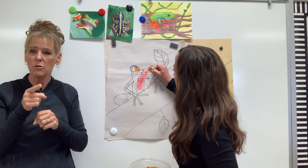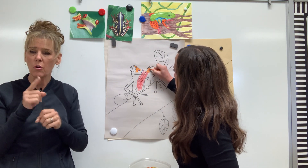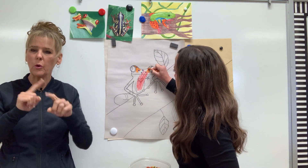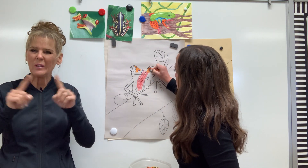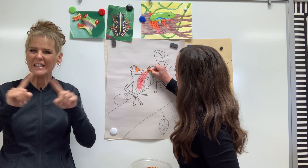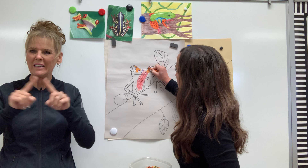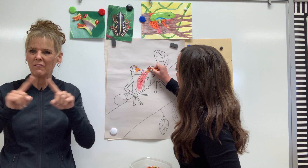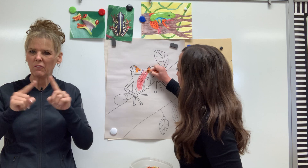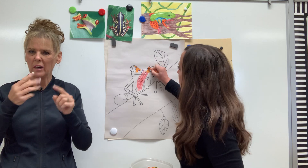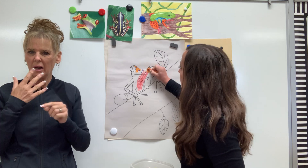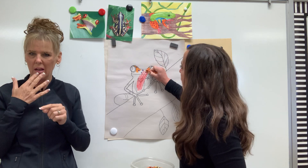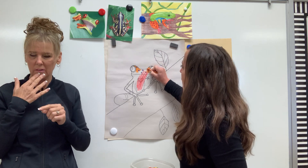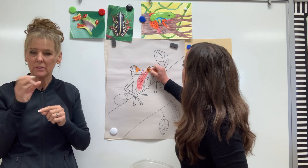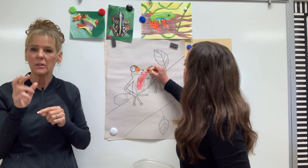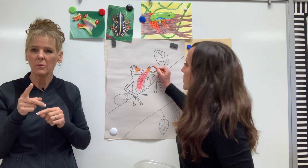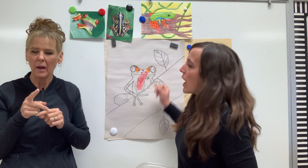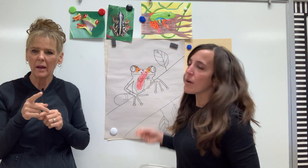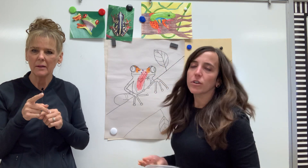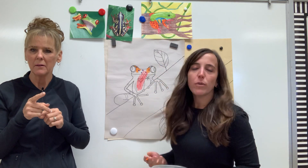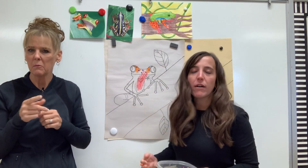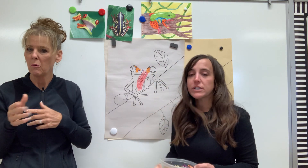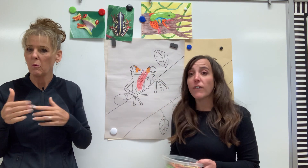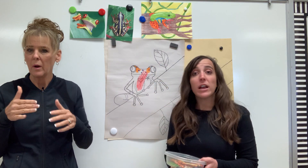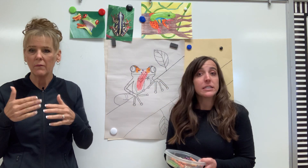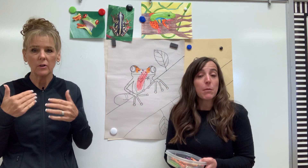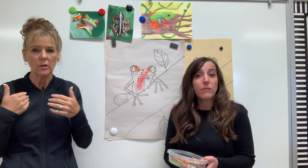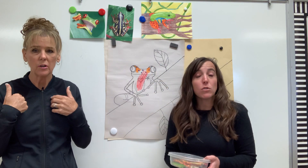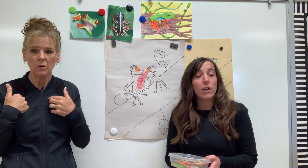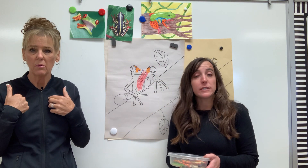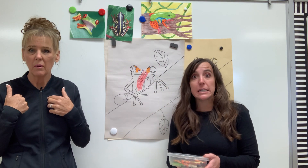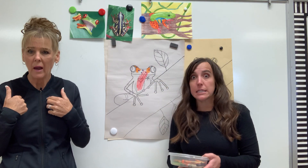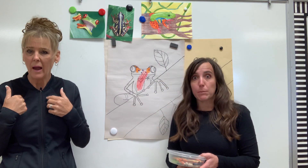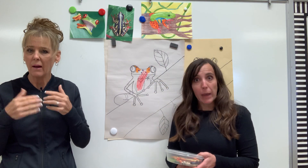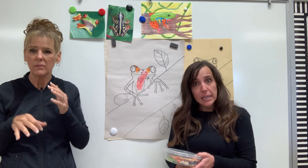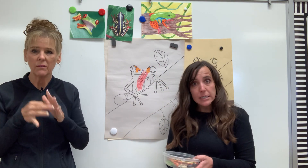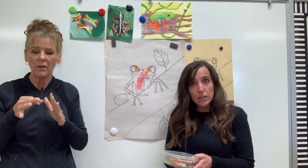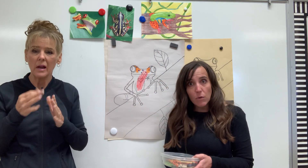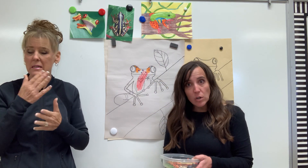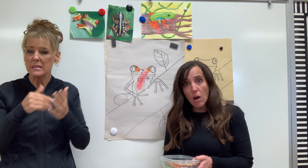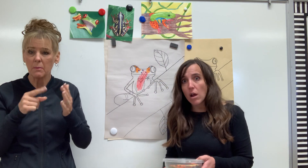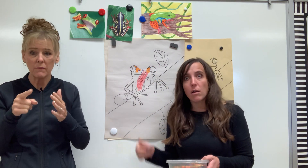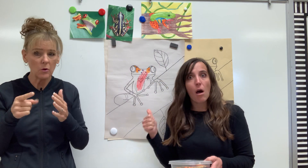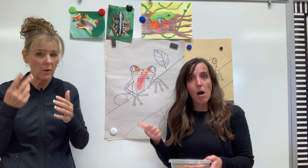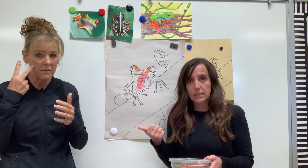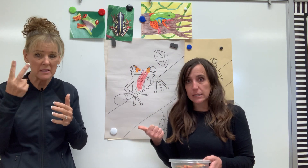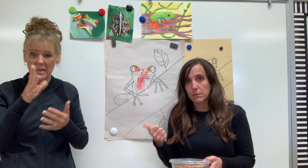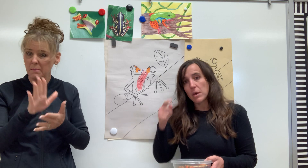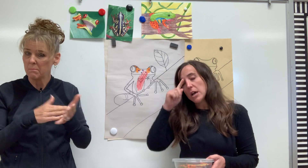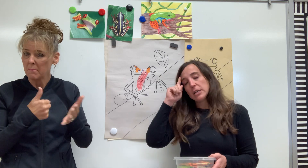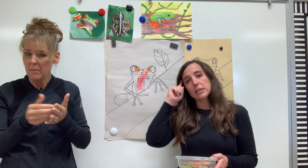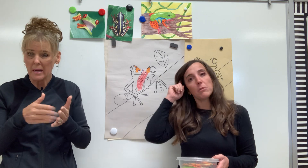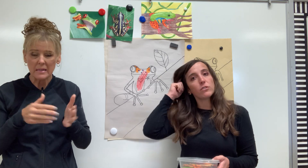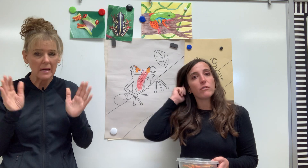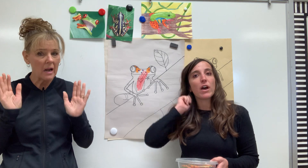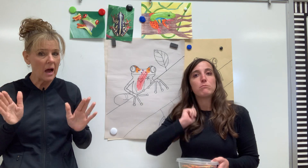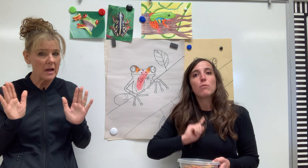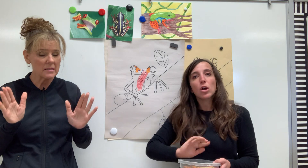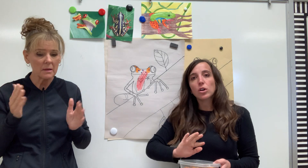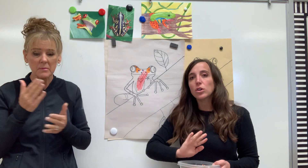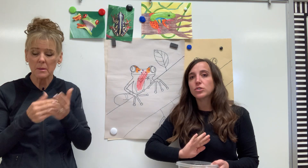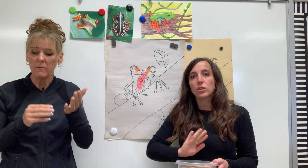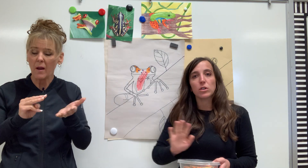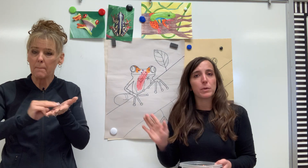different colors, okay? And just whatever you have is fine. Some of you, I've seen some painting going on, awesome. Some of you have